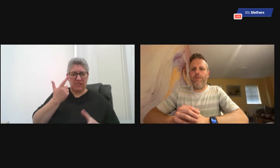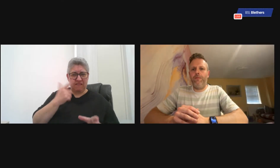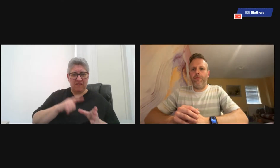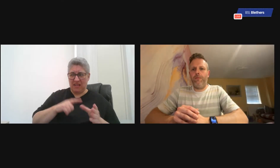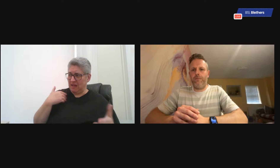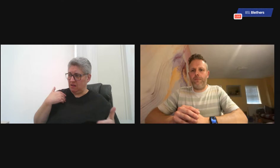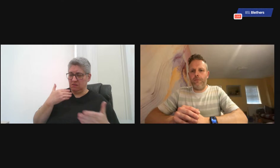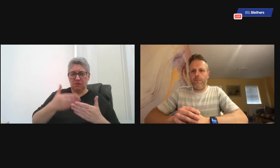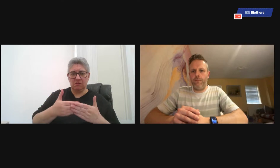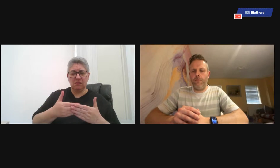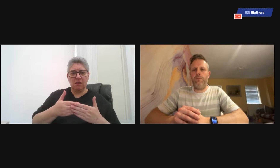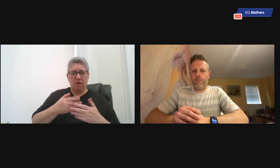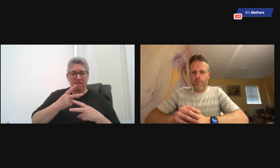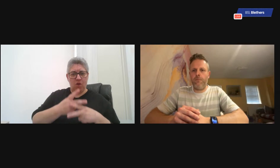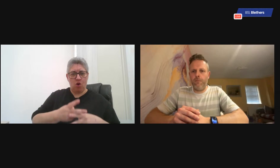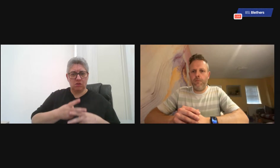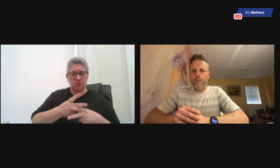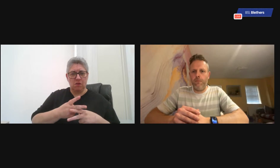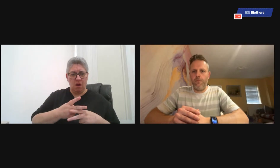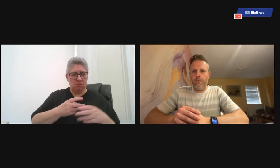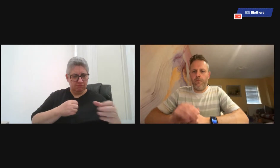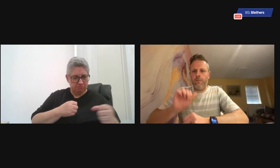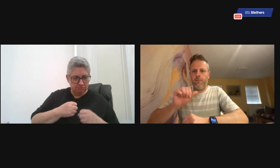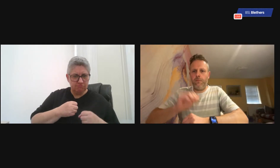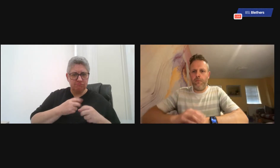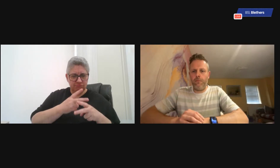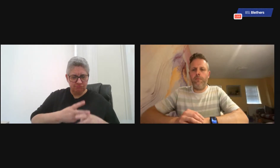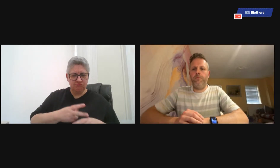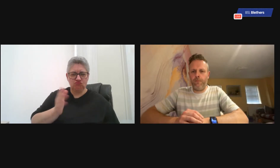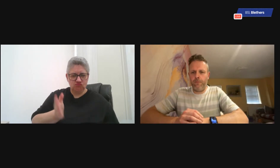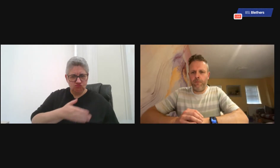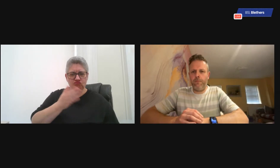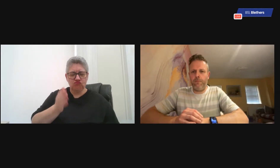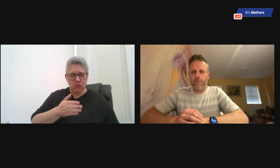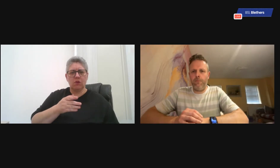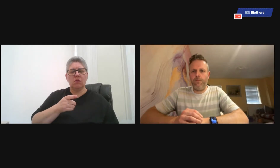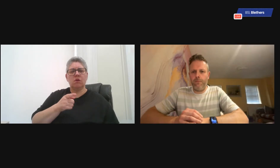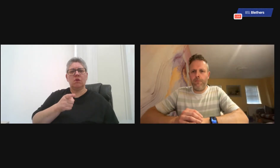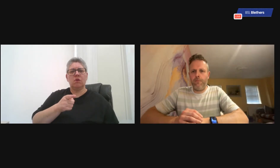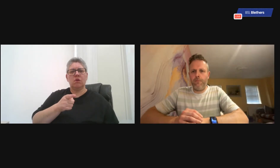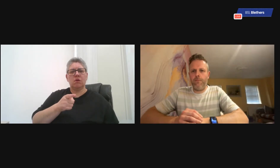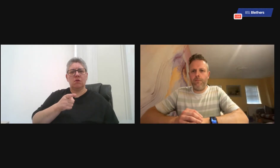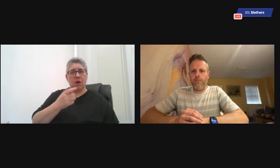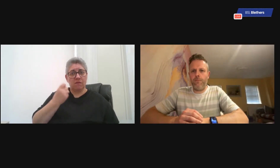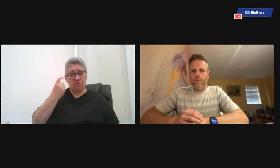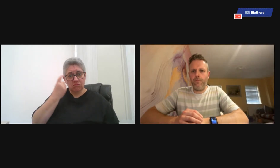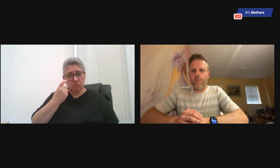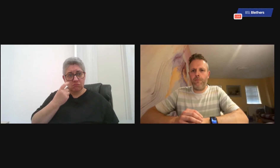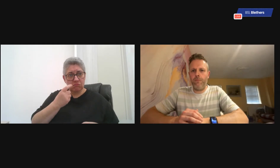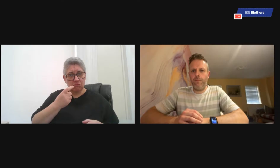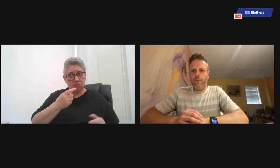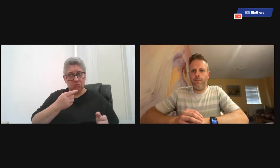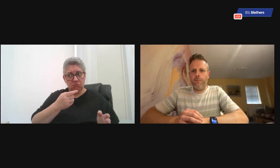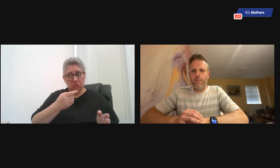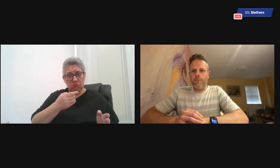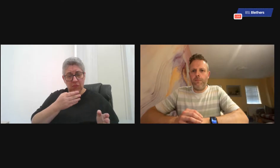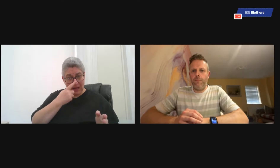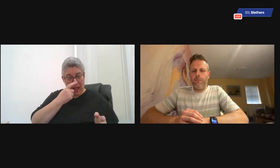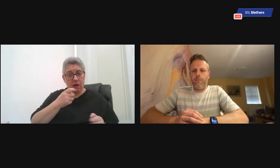But so that's the difference. Okay, so you've been fostering for 7 years. You've had a number of